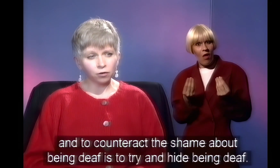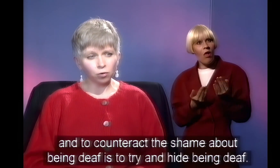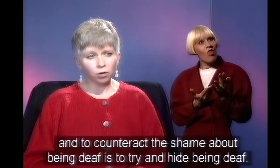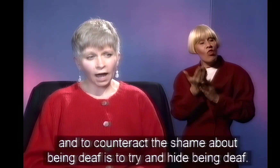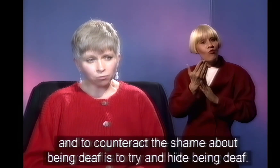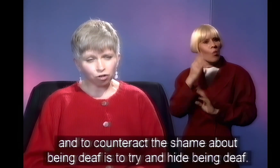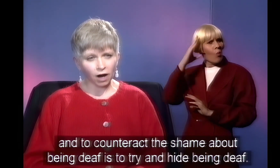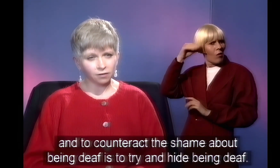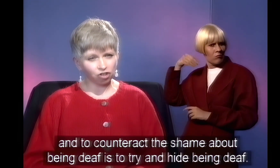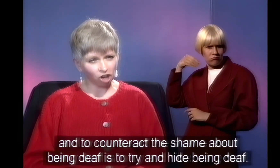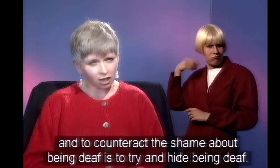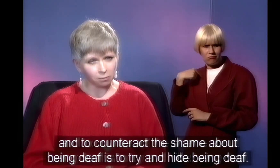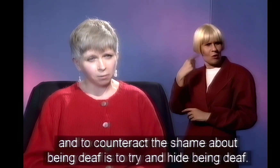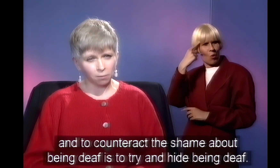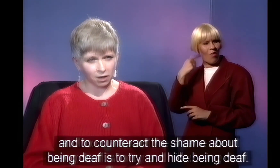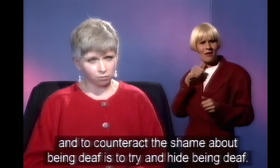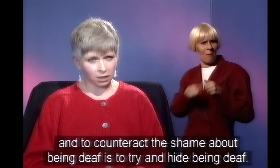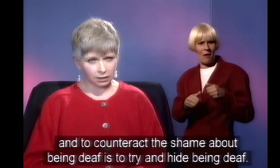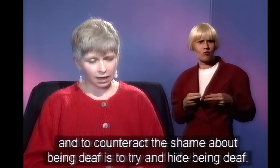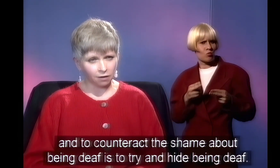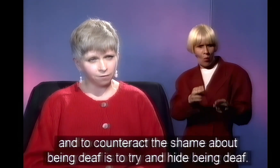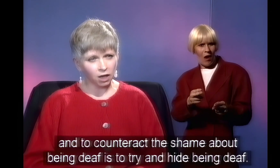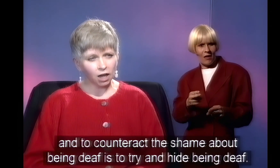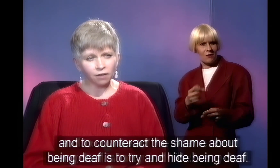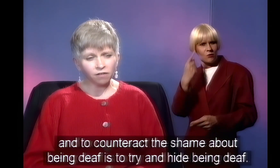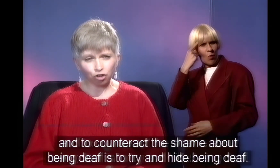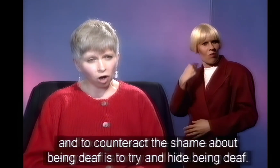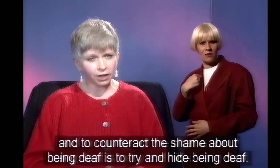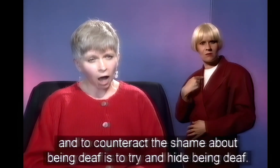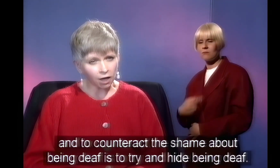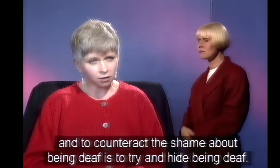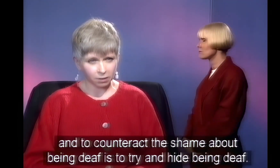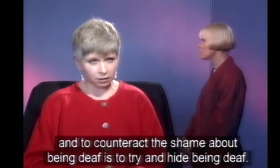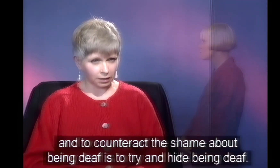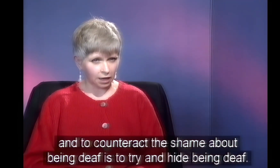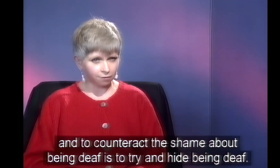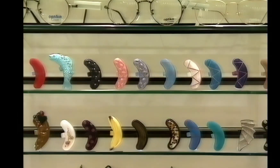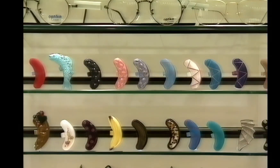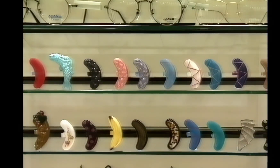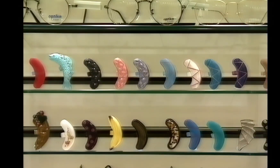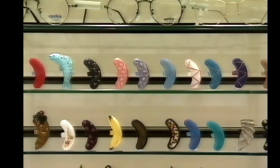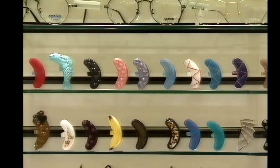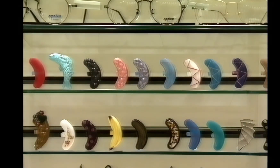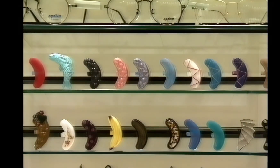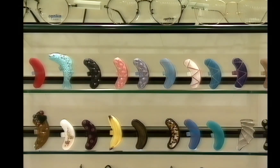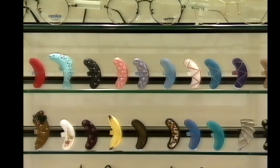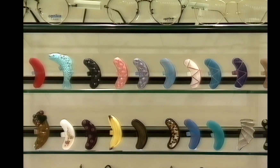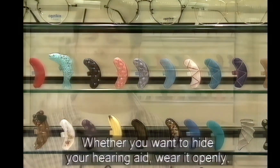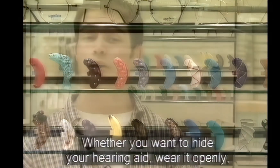to counteract the shame about being deaf is to try and hide being deaf. Whether you want to